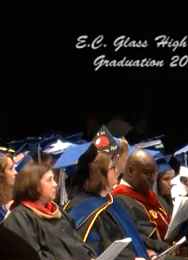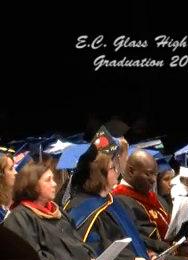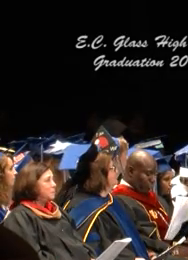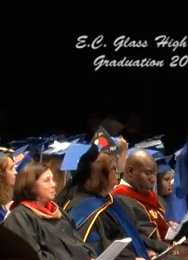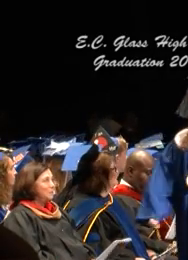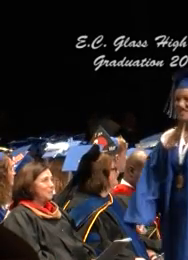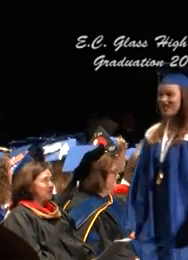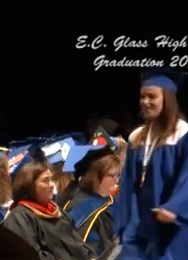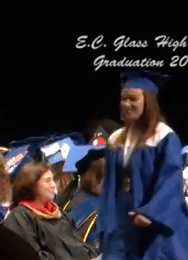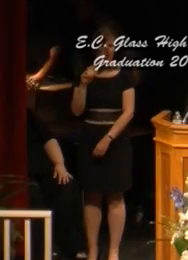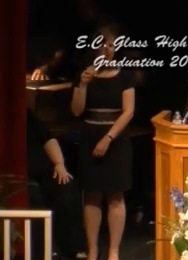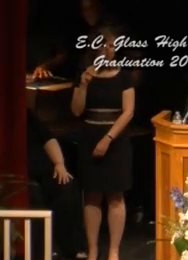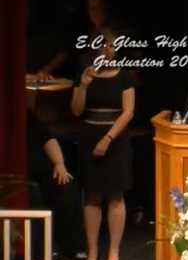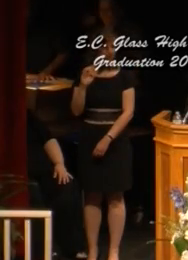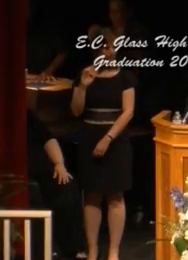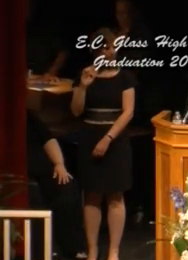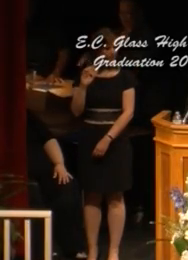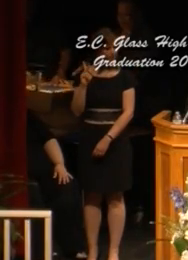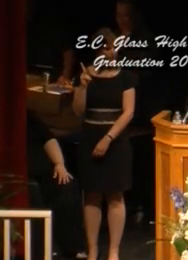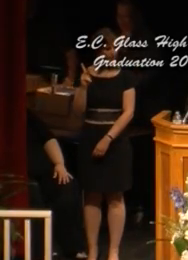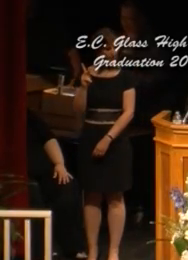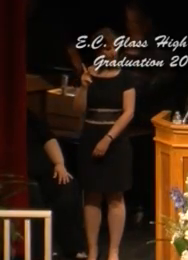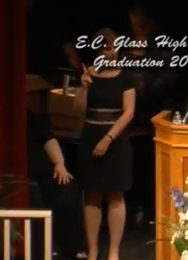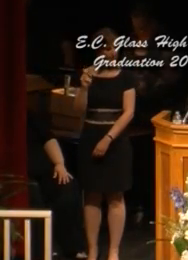Kelsey Brianne McKenna.